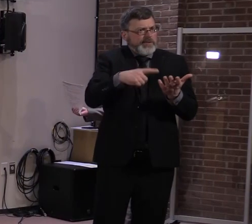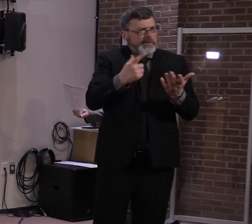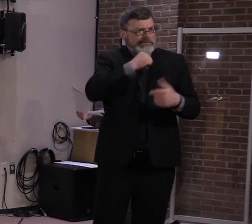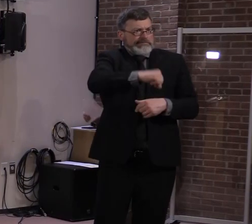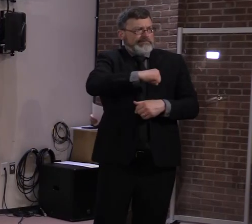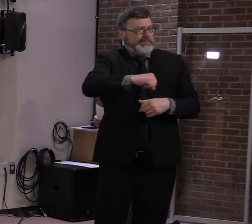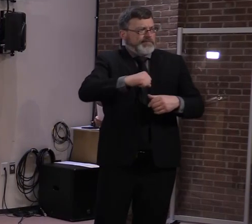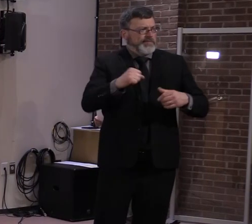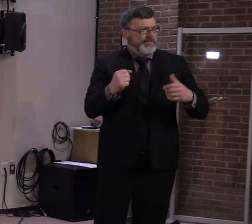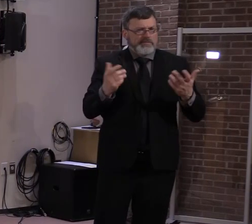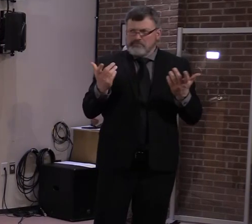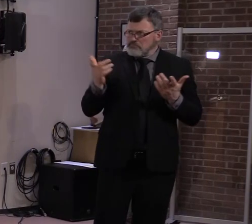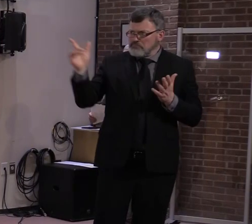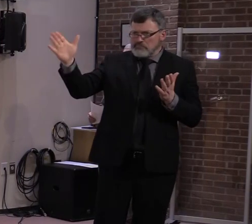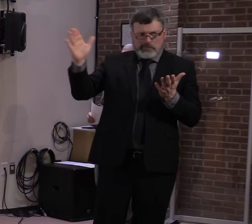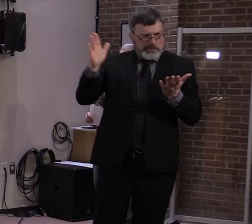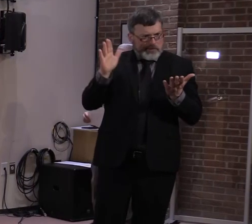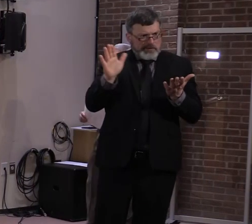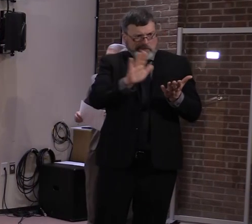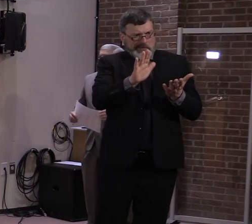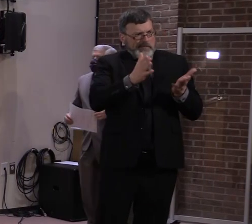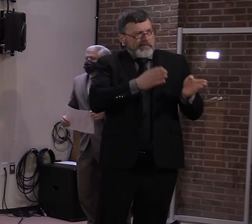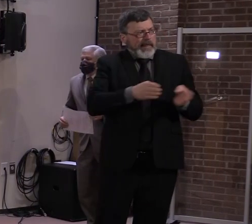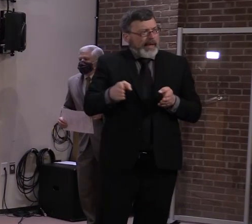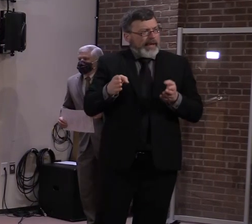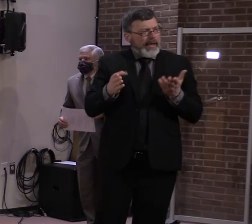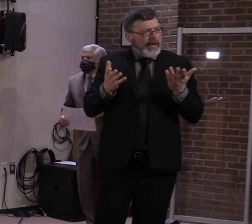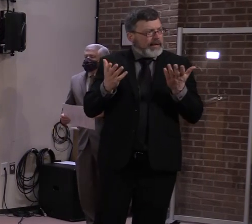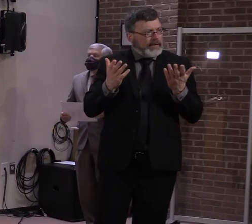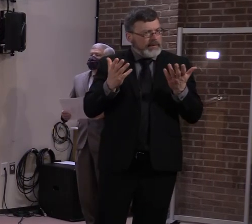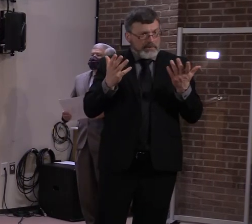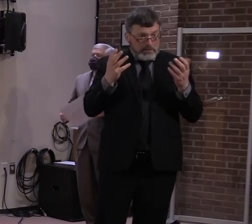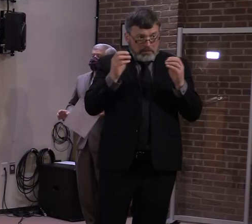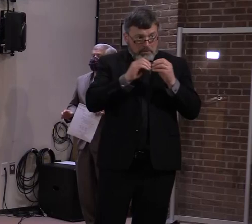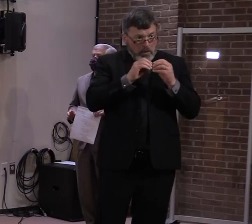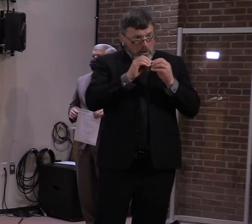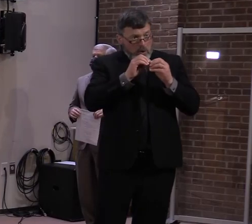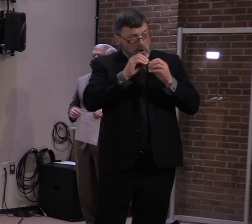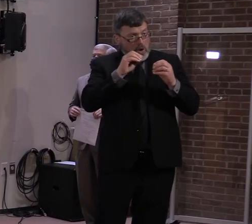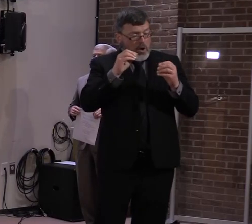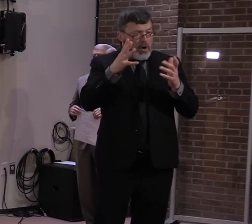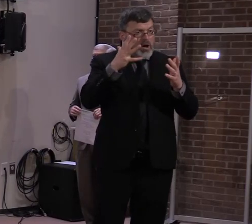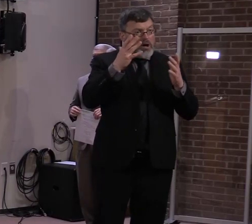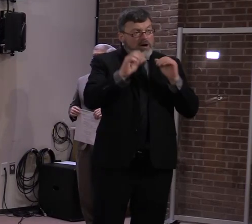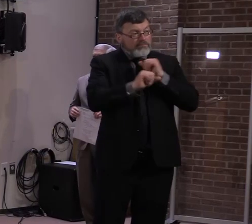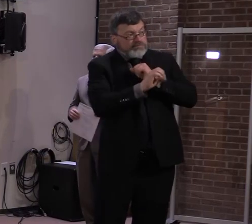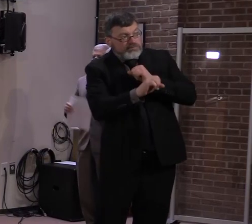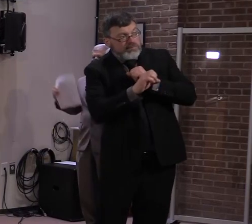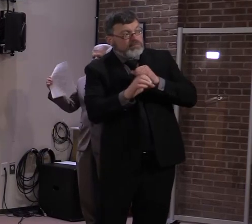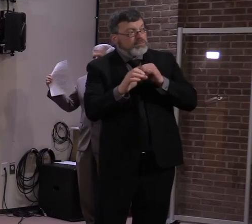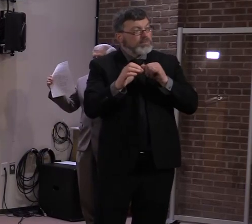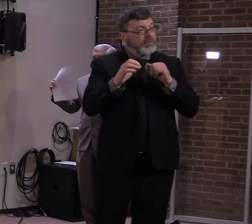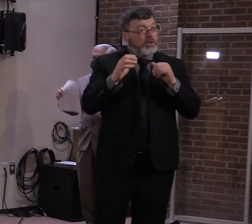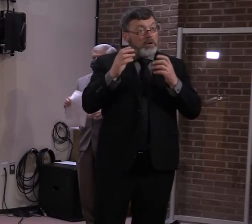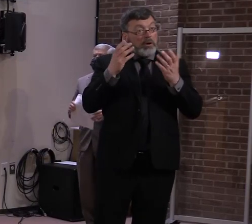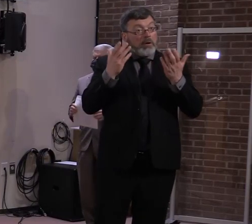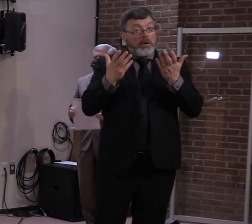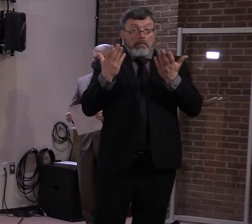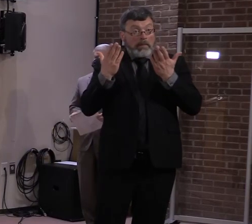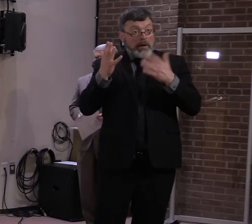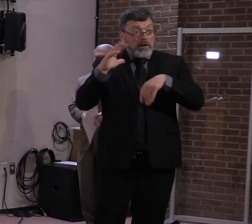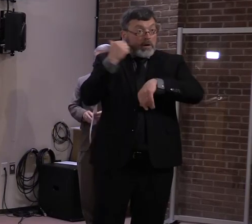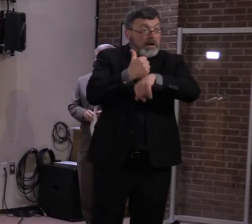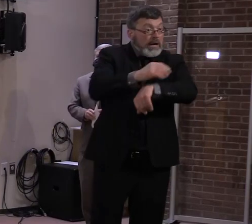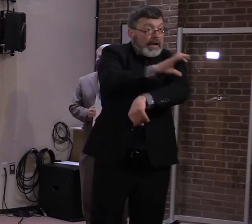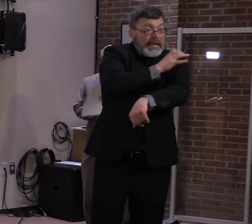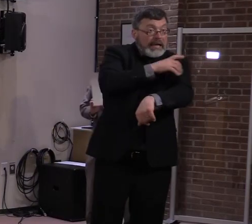at marketing? Are you looking at maybe taking the vaccine to the schools? How are we combating that, I guess? You know,